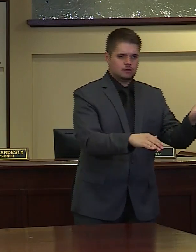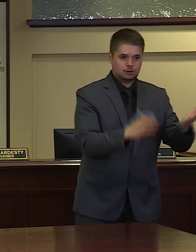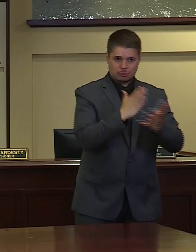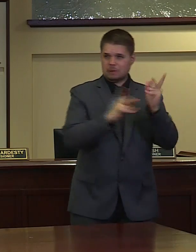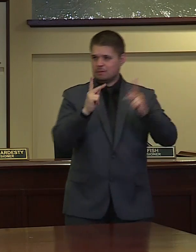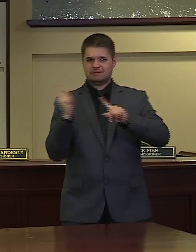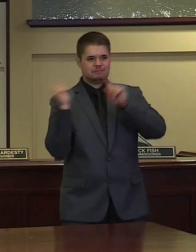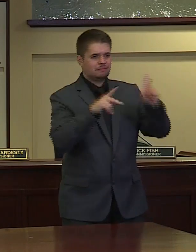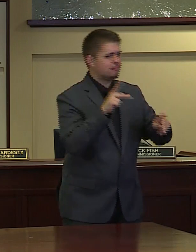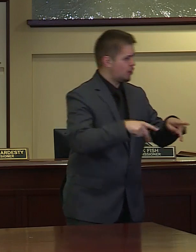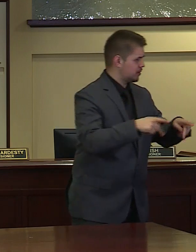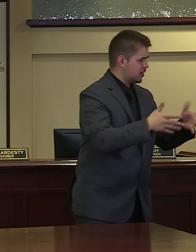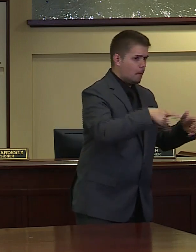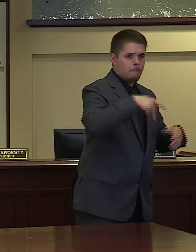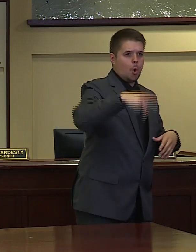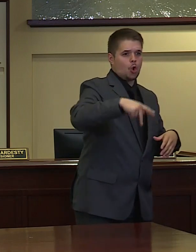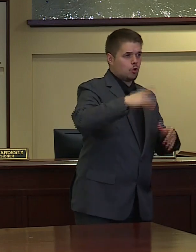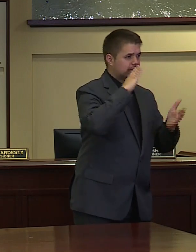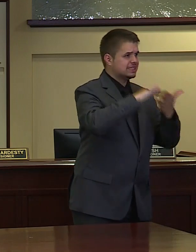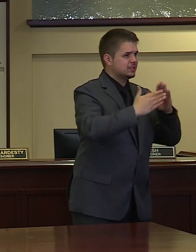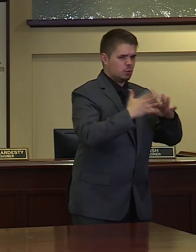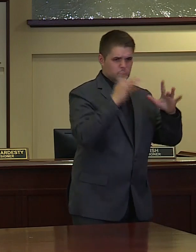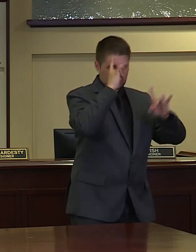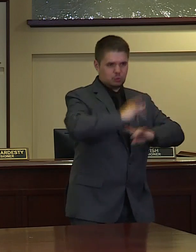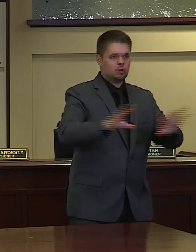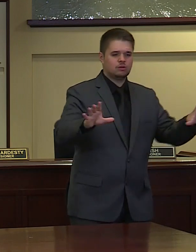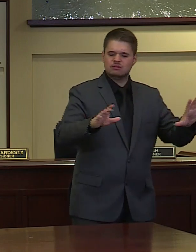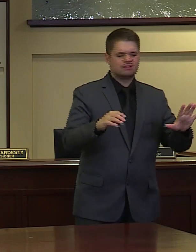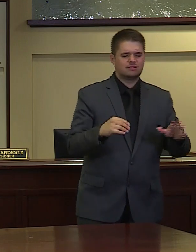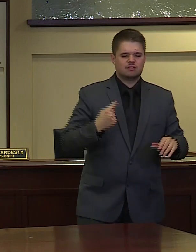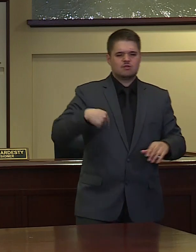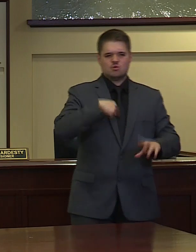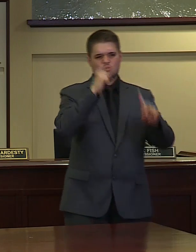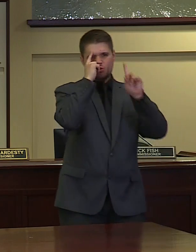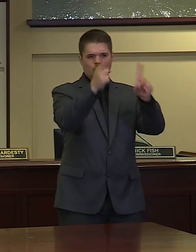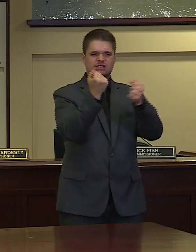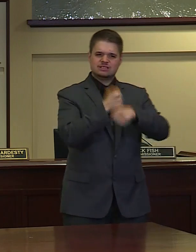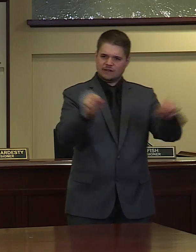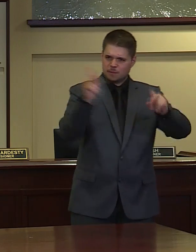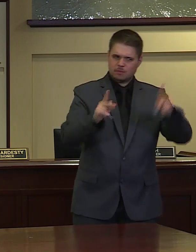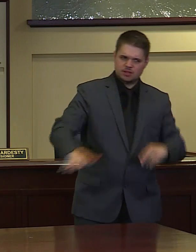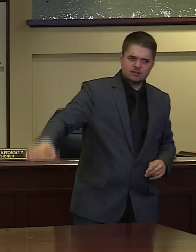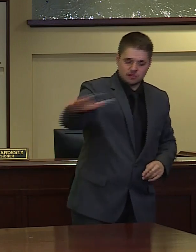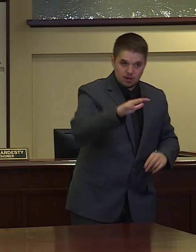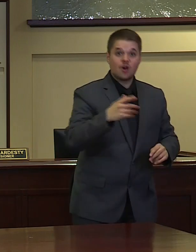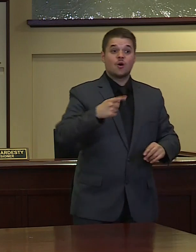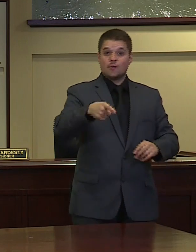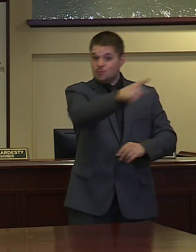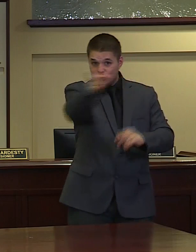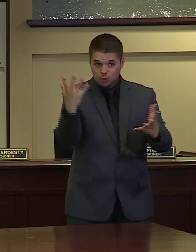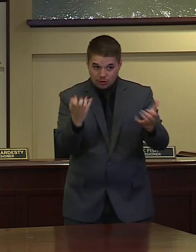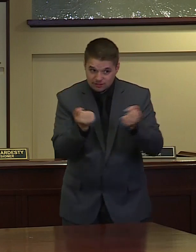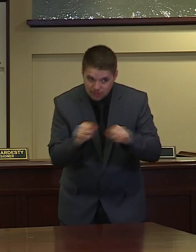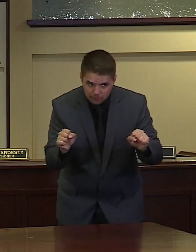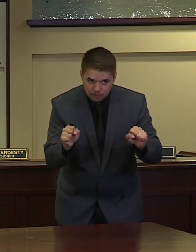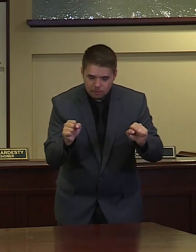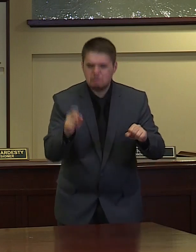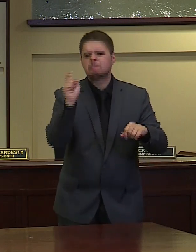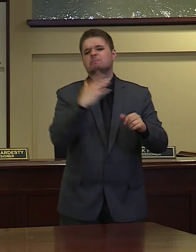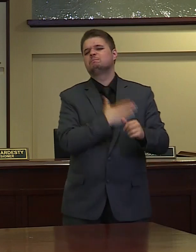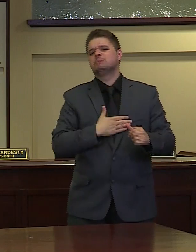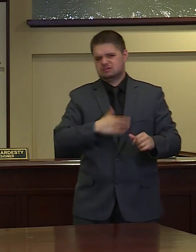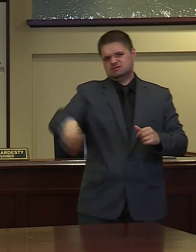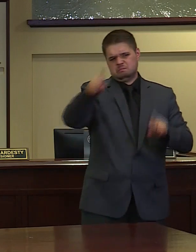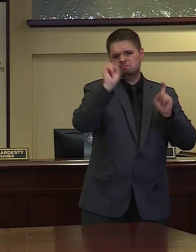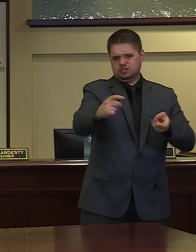to look like. Public safety is up to all of us. If we want a safe city, we have to work together in concert. We cannot